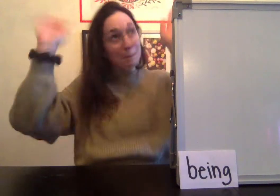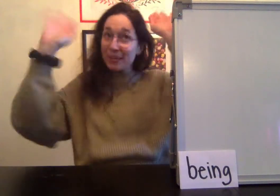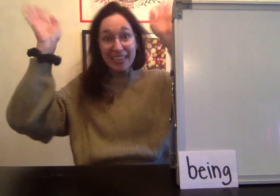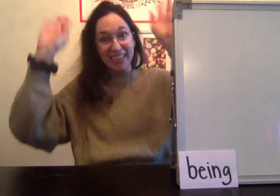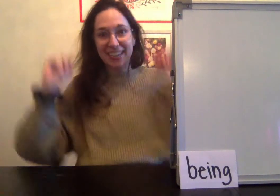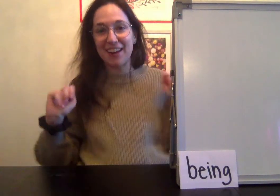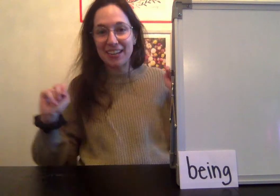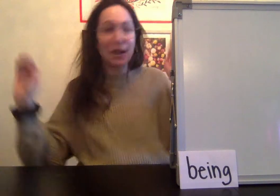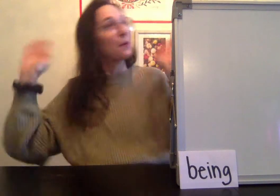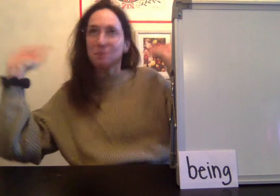Being, get ready, go.